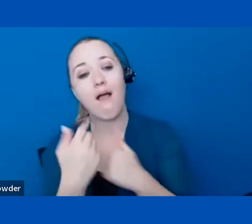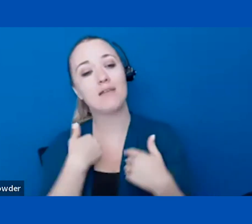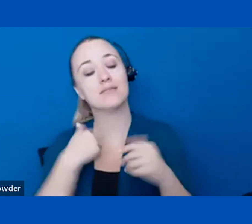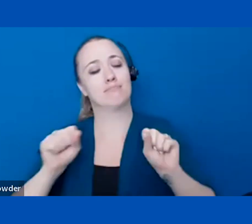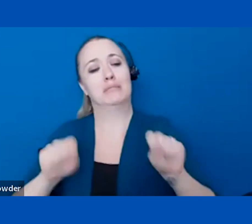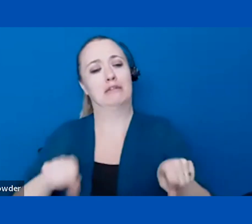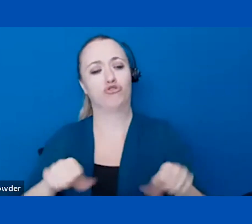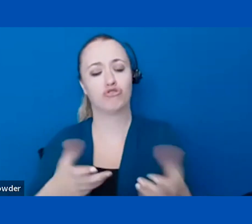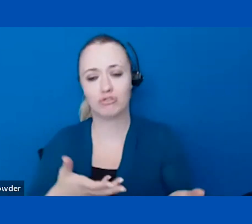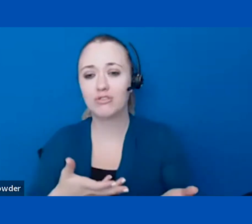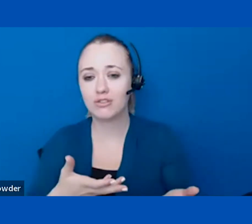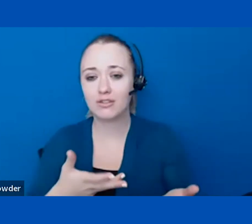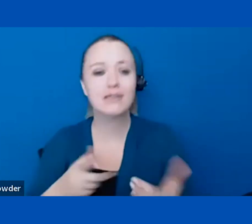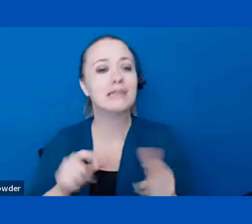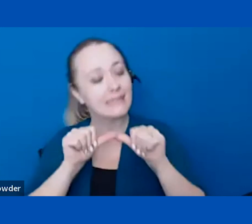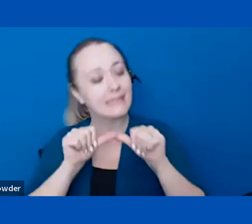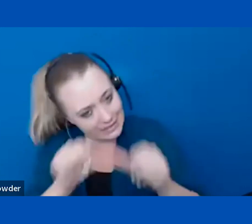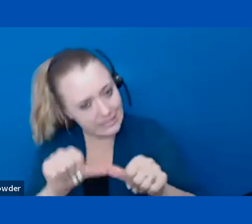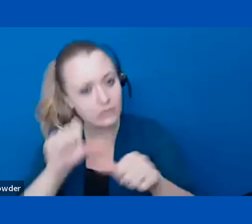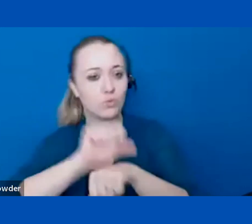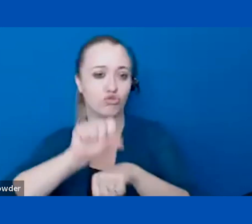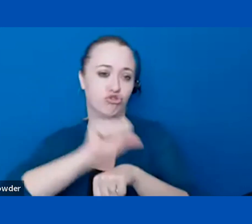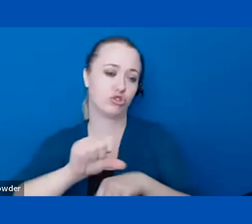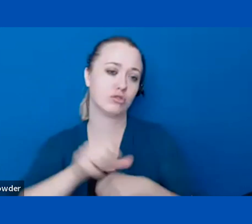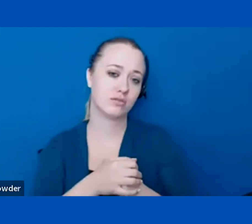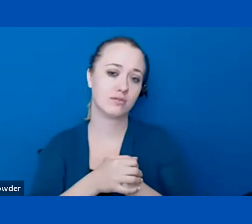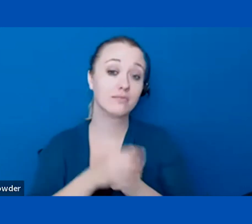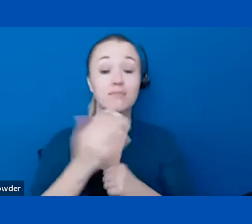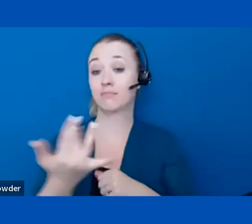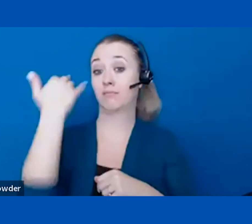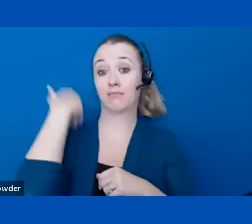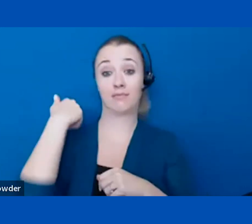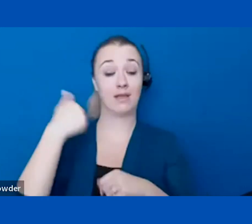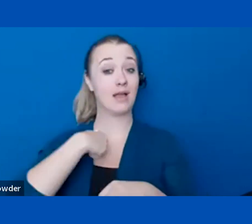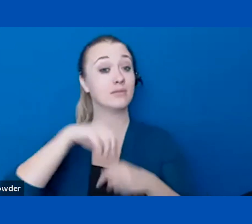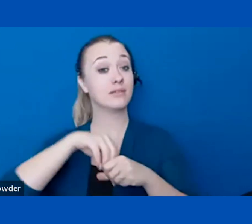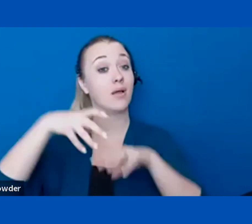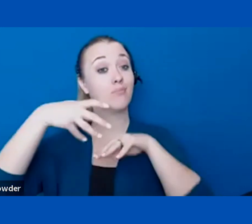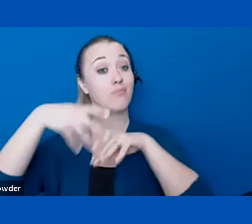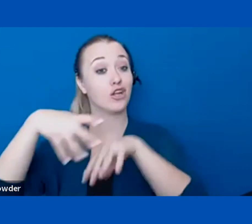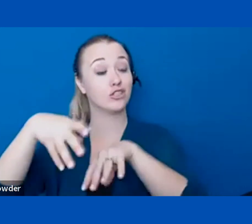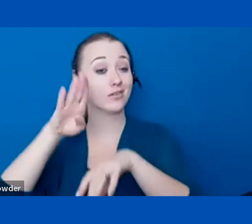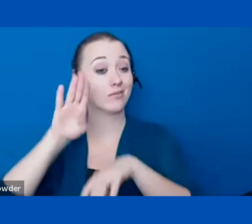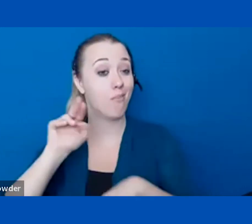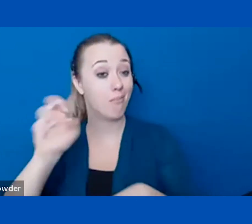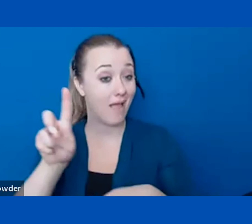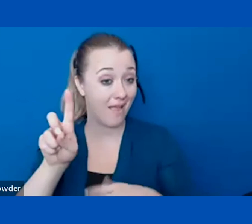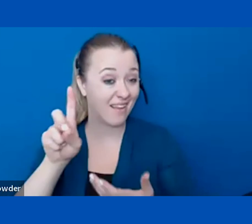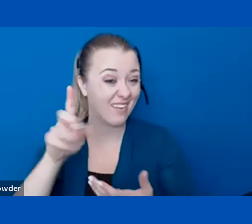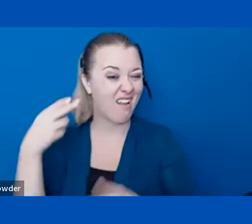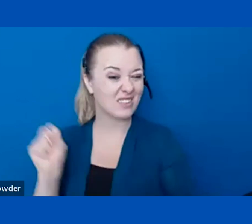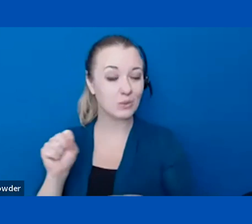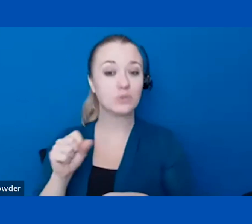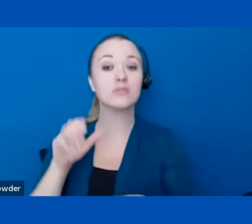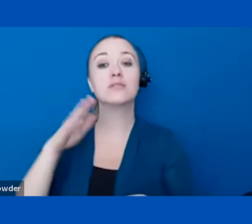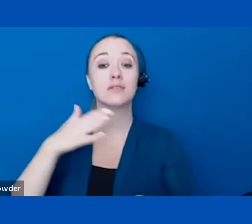encourage you guys to continue putting the work in. When I was in marching band, when I was in high school, my band director always used to say this thing to